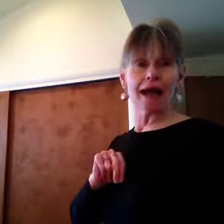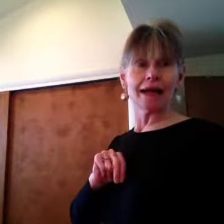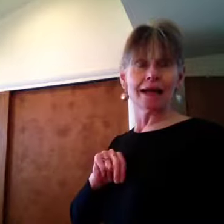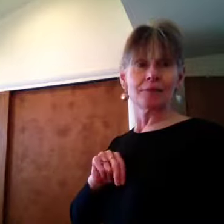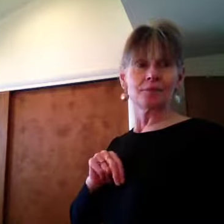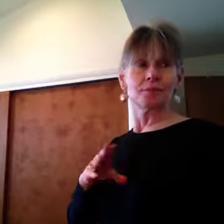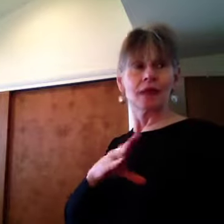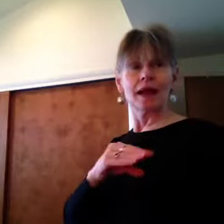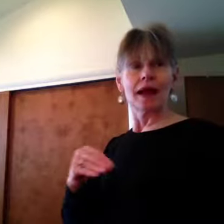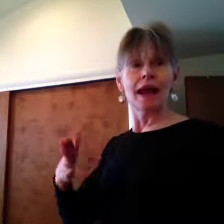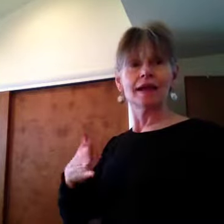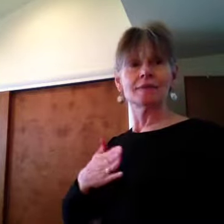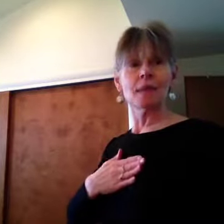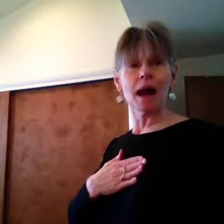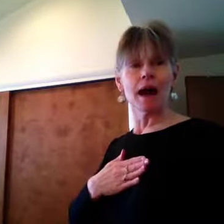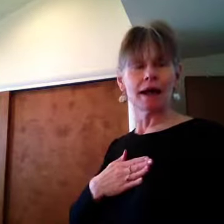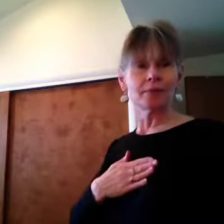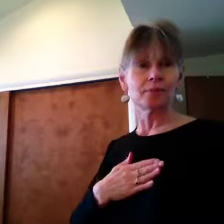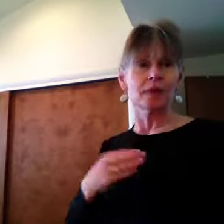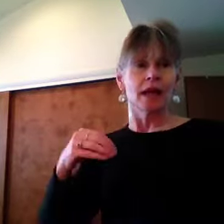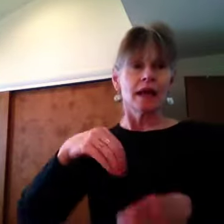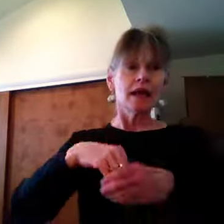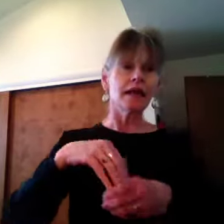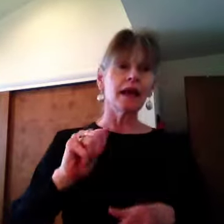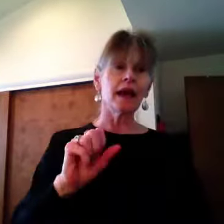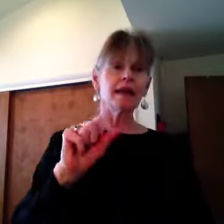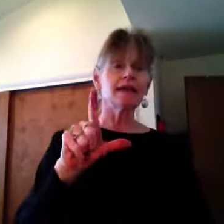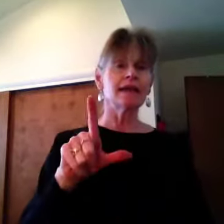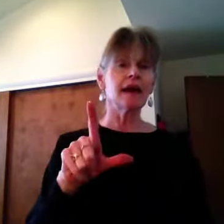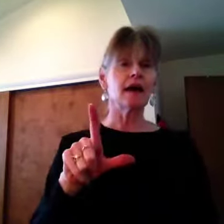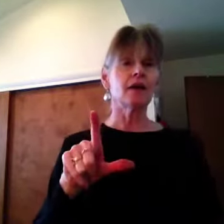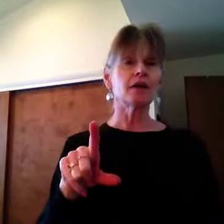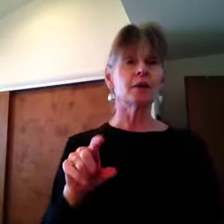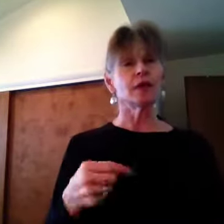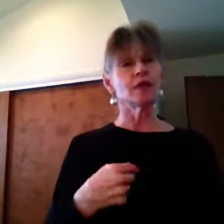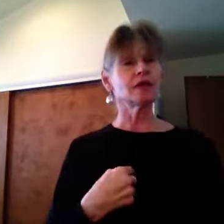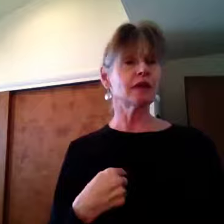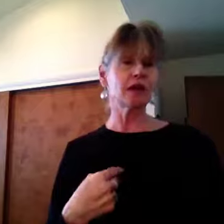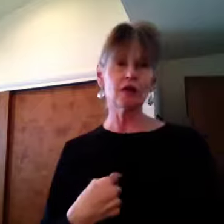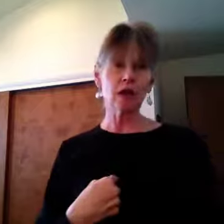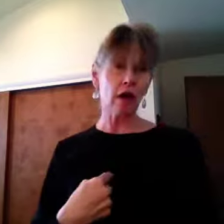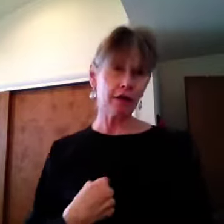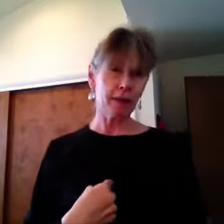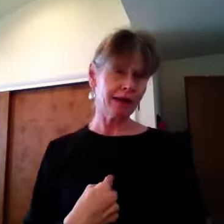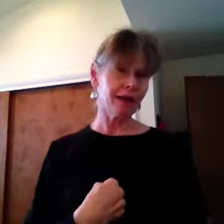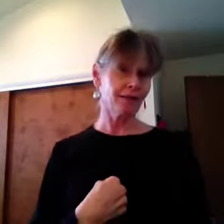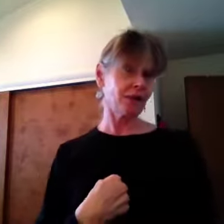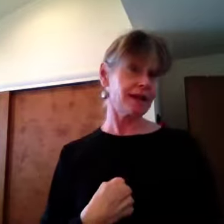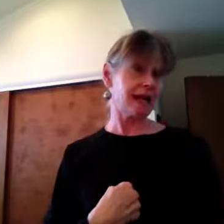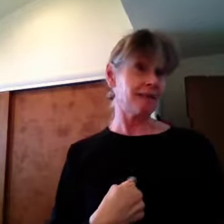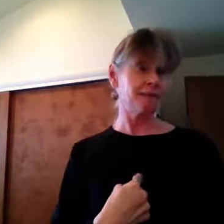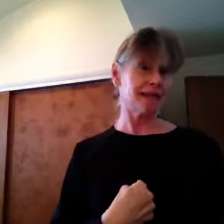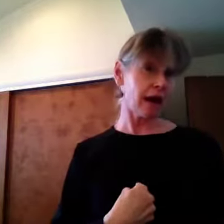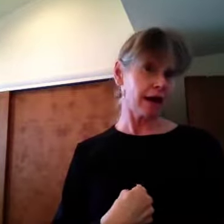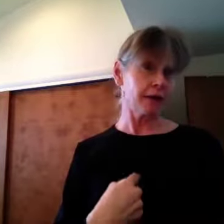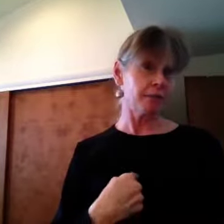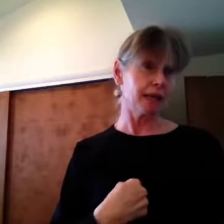mine, and my. In ASL, you could use all three for the same sign, me,